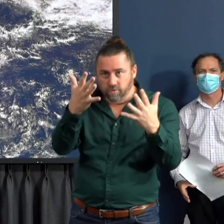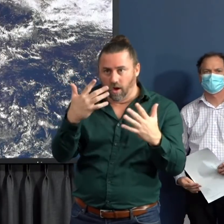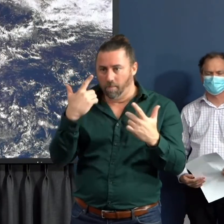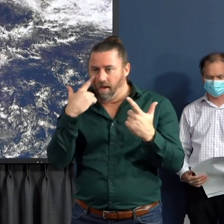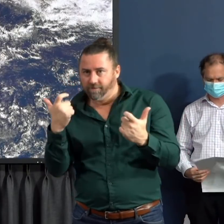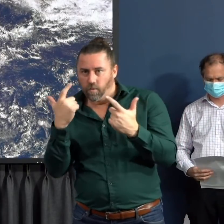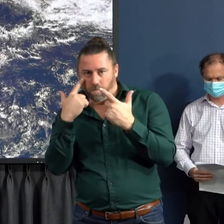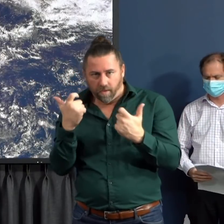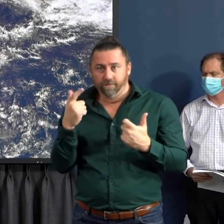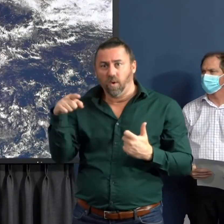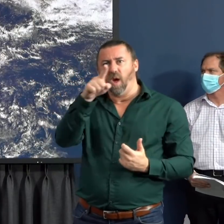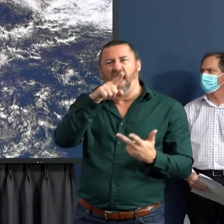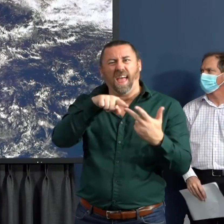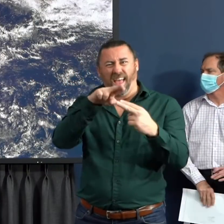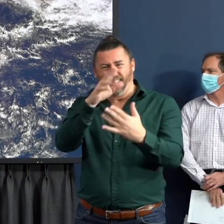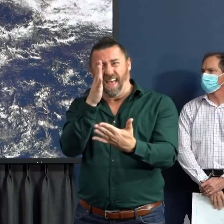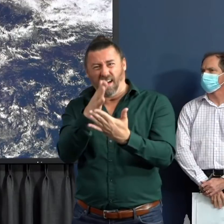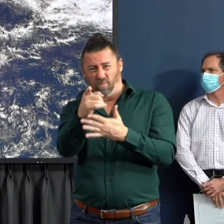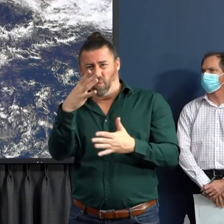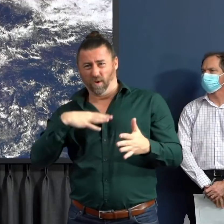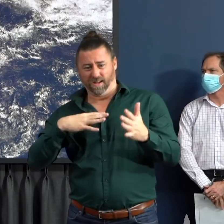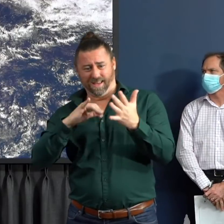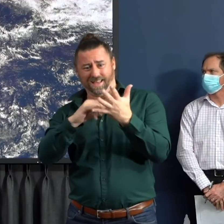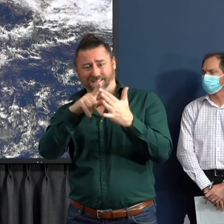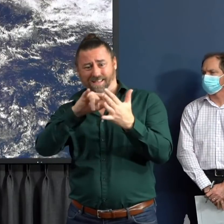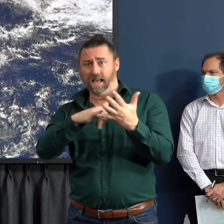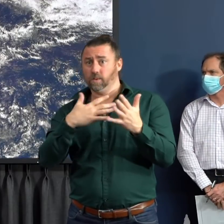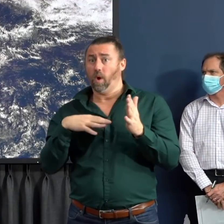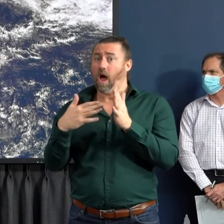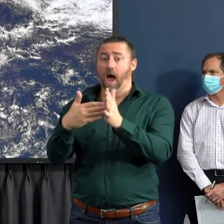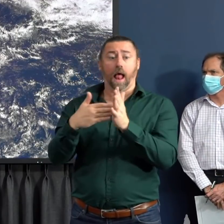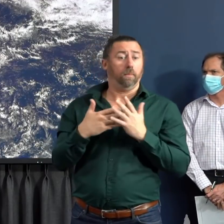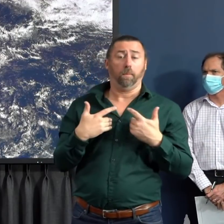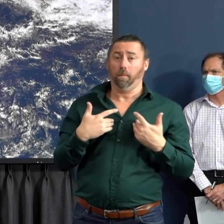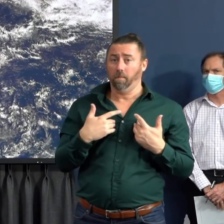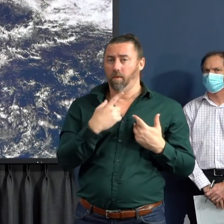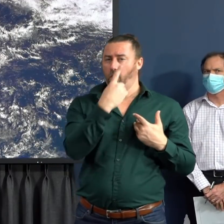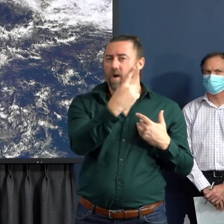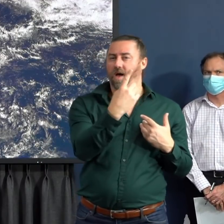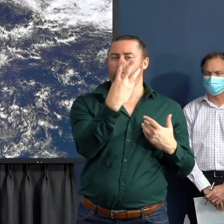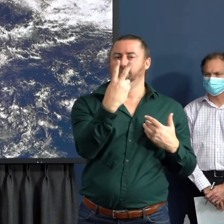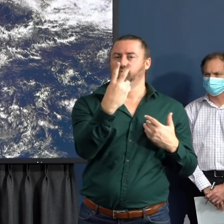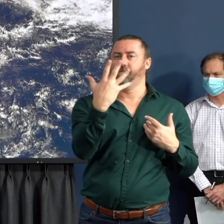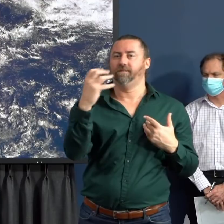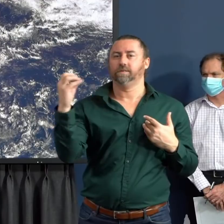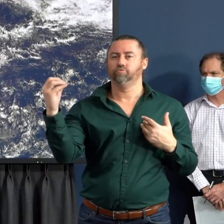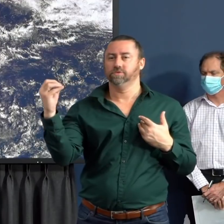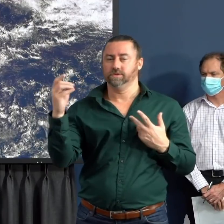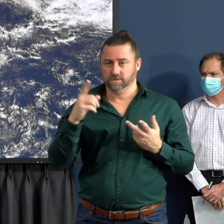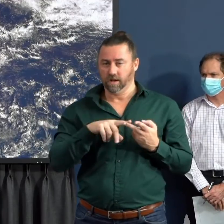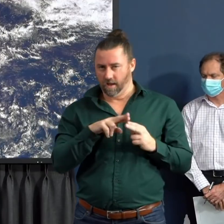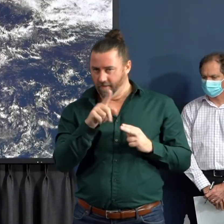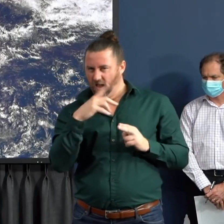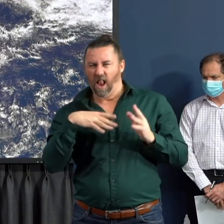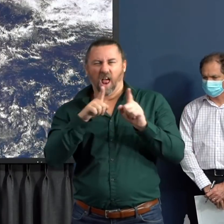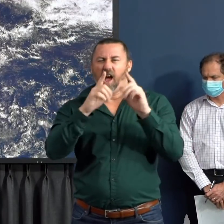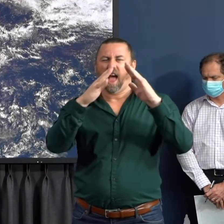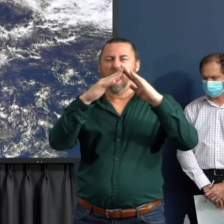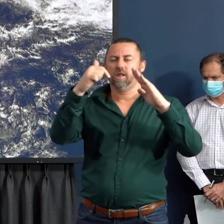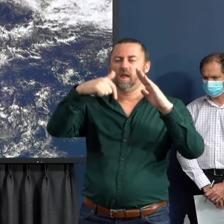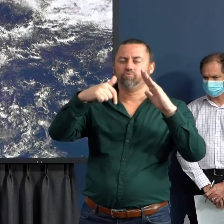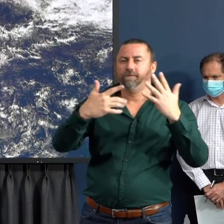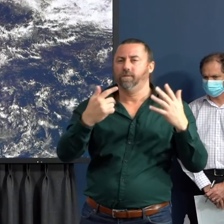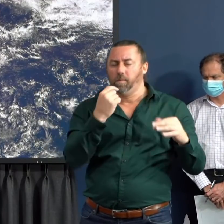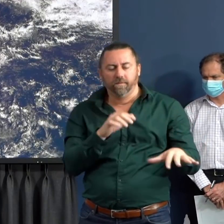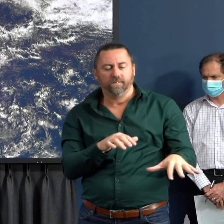State Emergency Service assistance, please dial 132 500. But if you're facing a life-threatening emergency, then